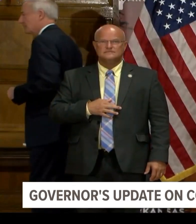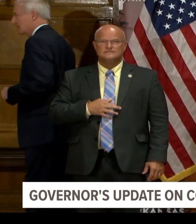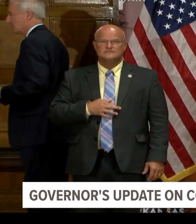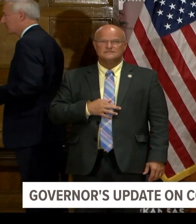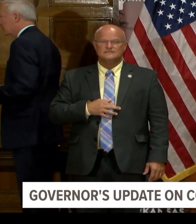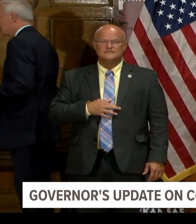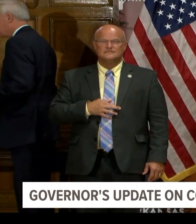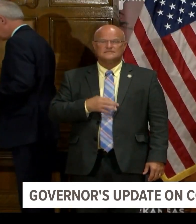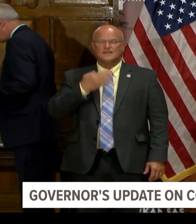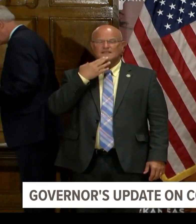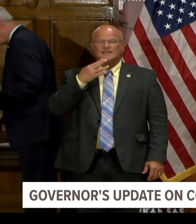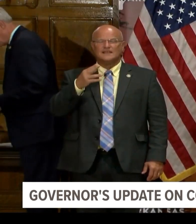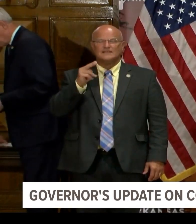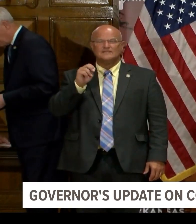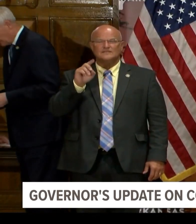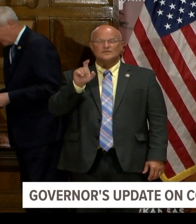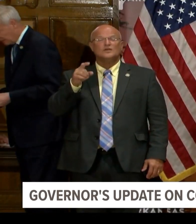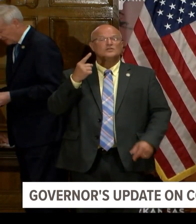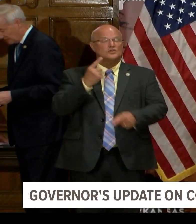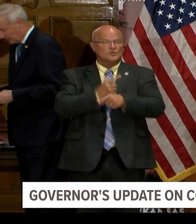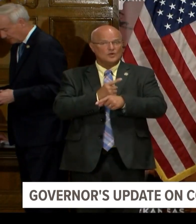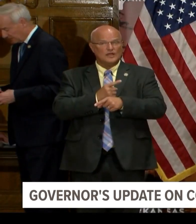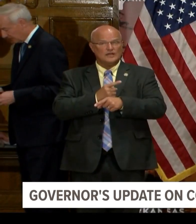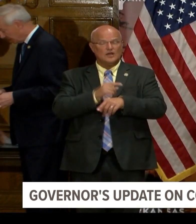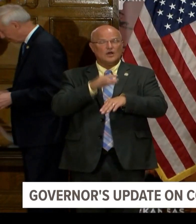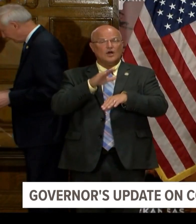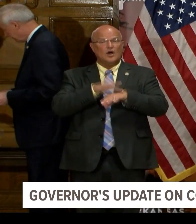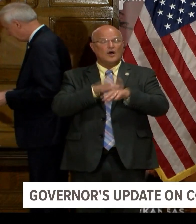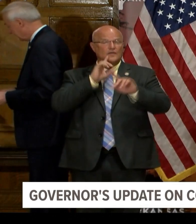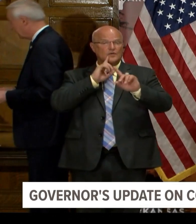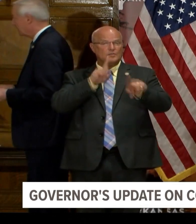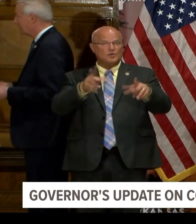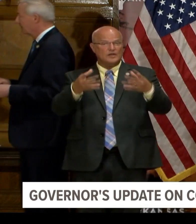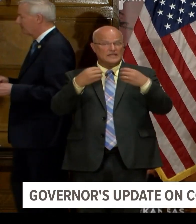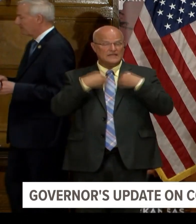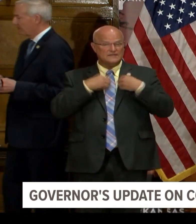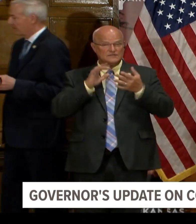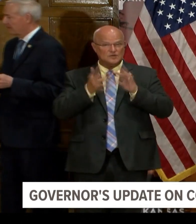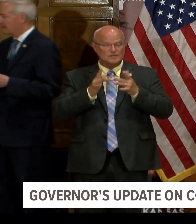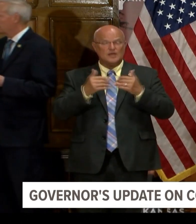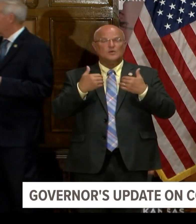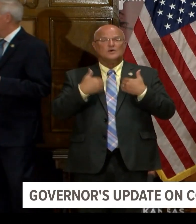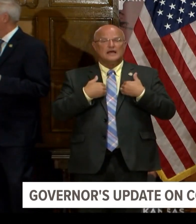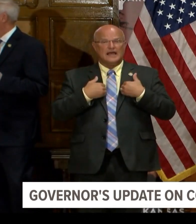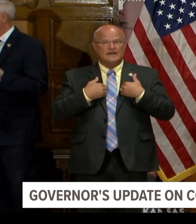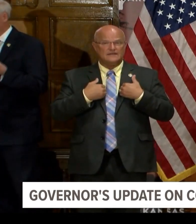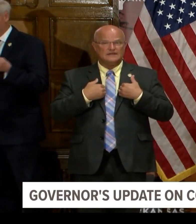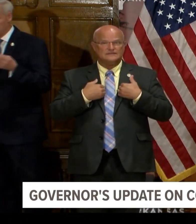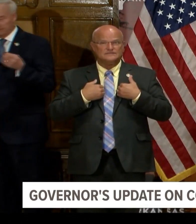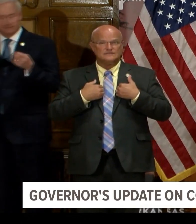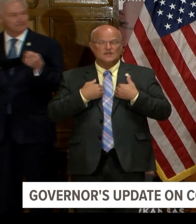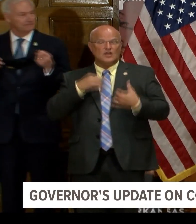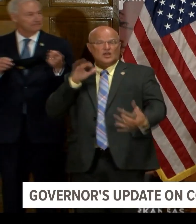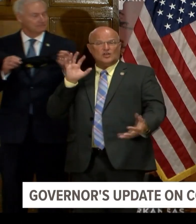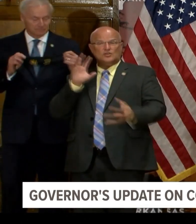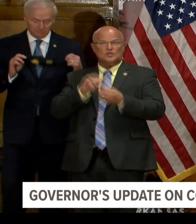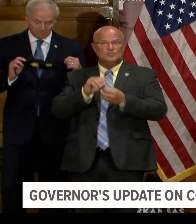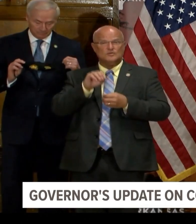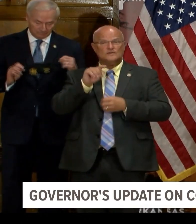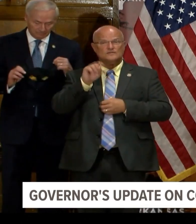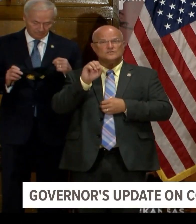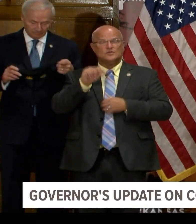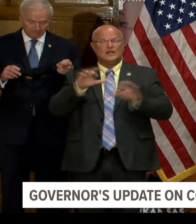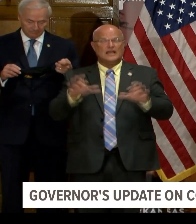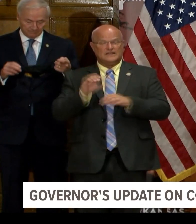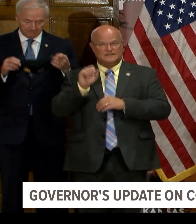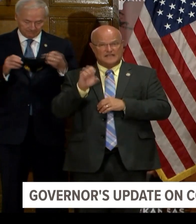Hi, thank you for the question. You are correct. On the report that will be listed on the website, we will have a cumulative total active cases,